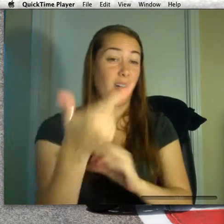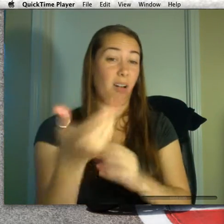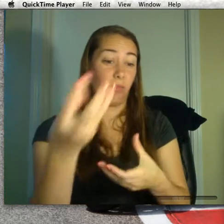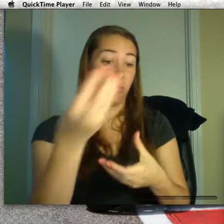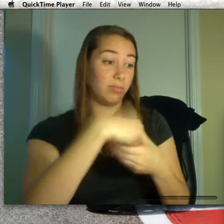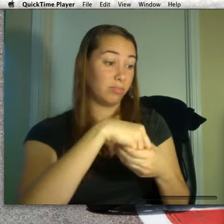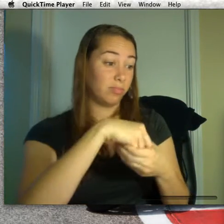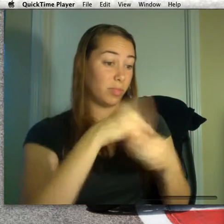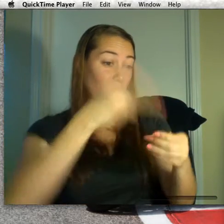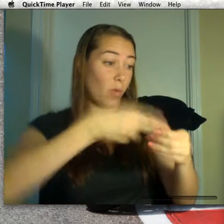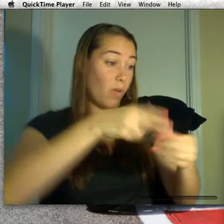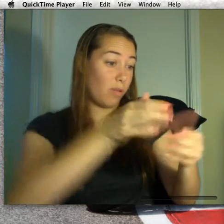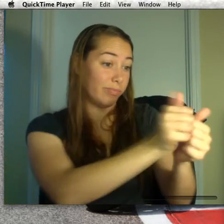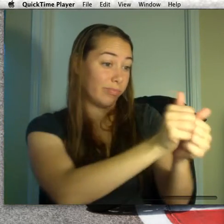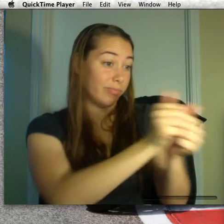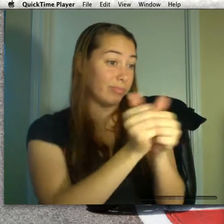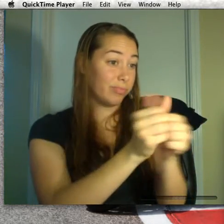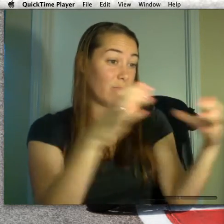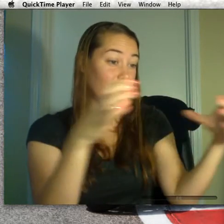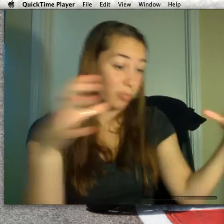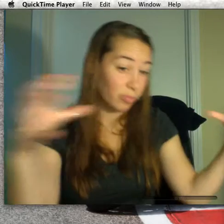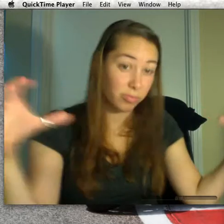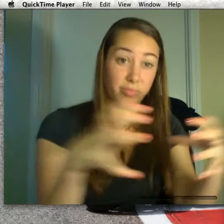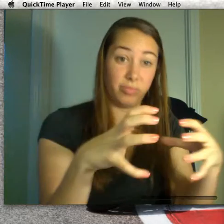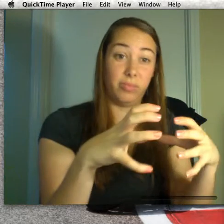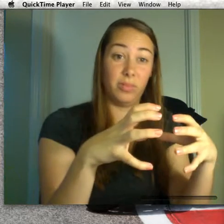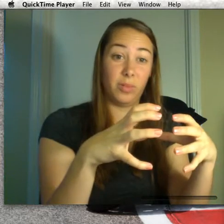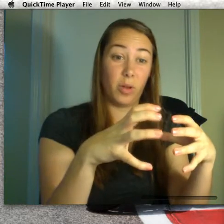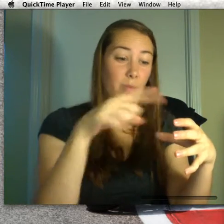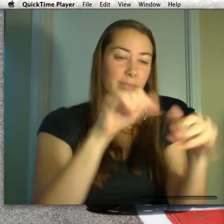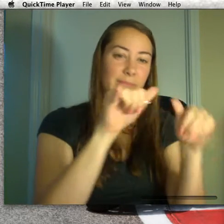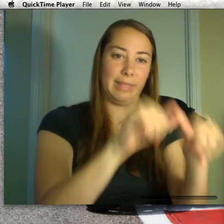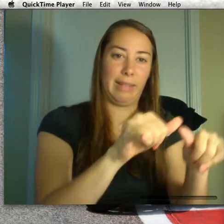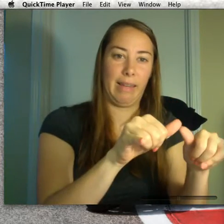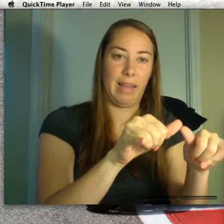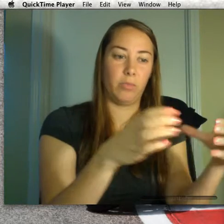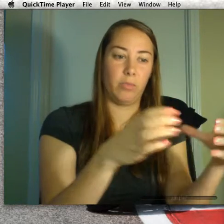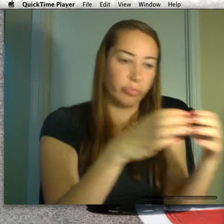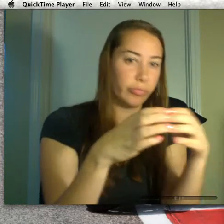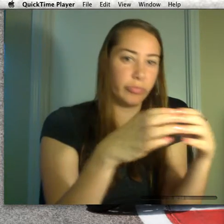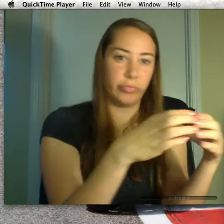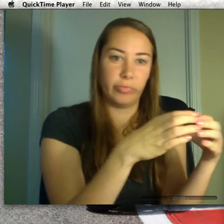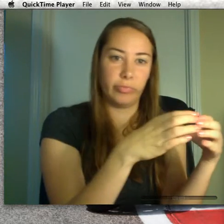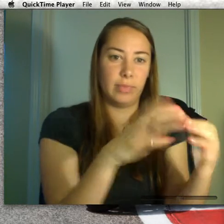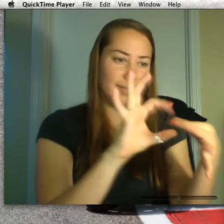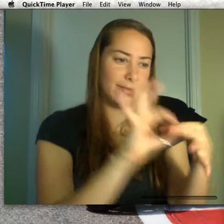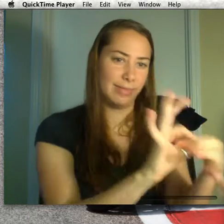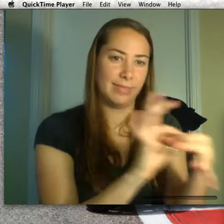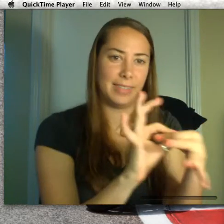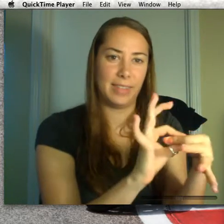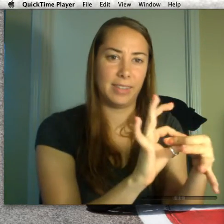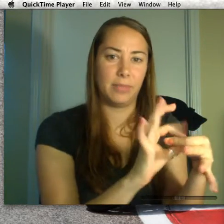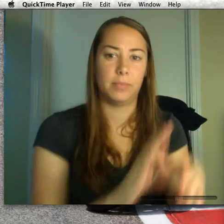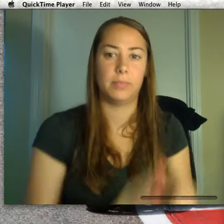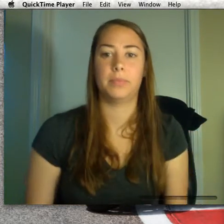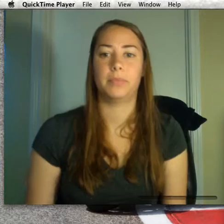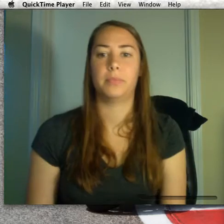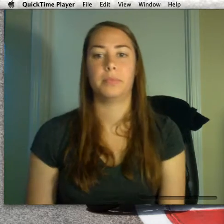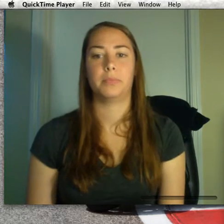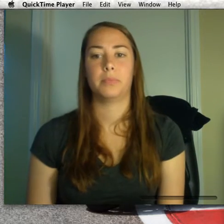sheep gathered, and that was a lost sheep. Someone said, why worry about the one lost